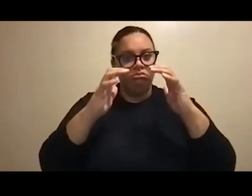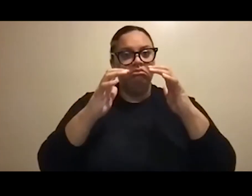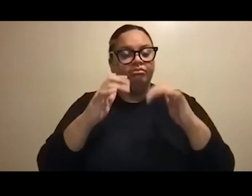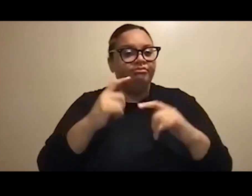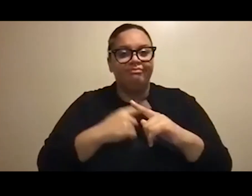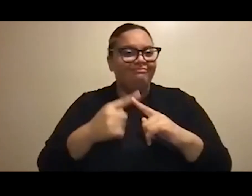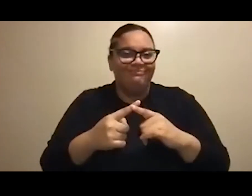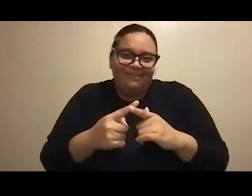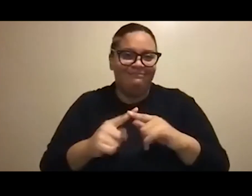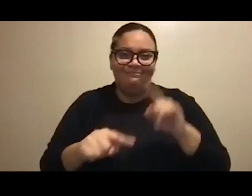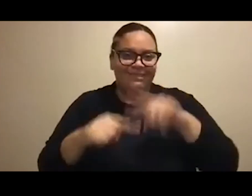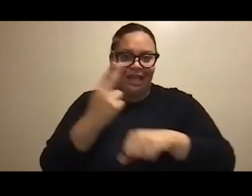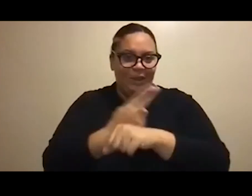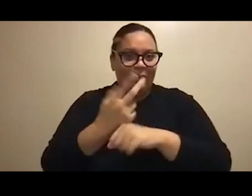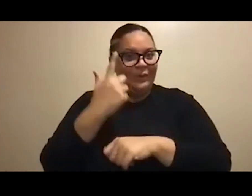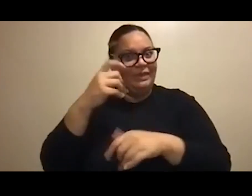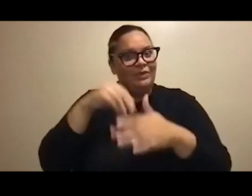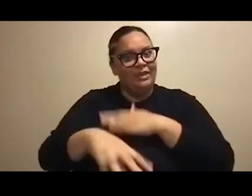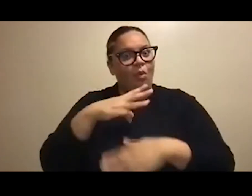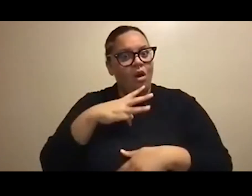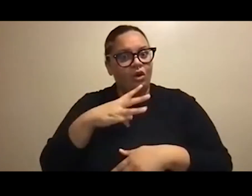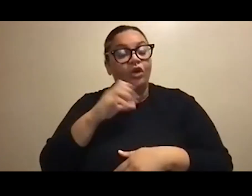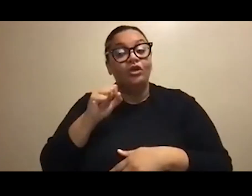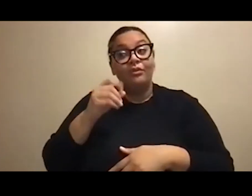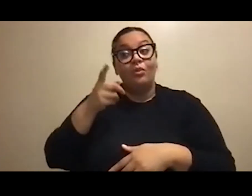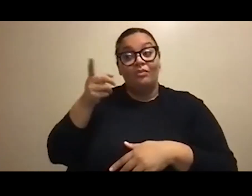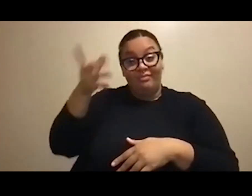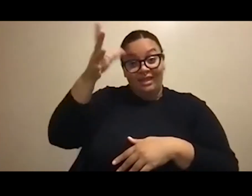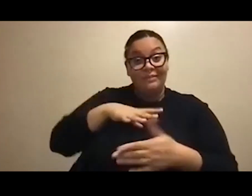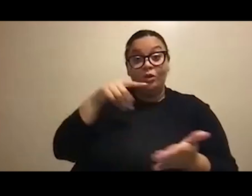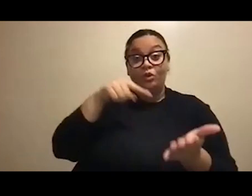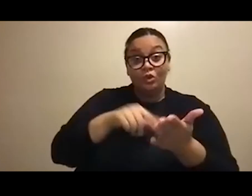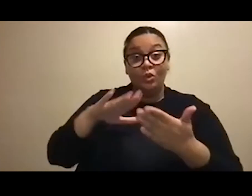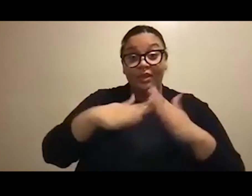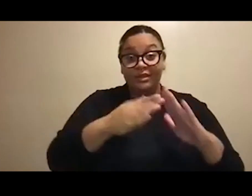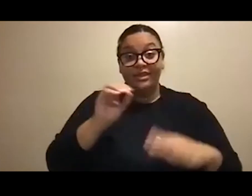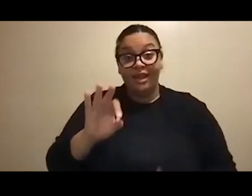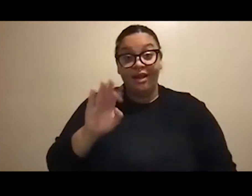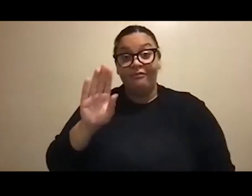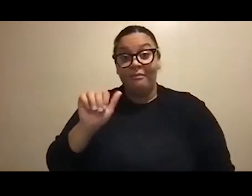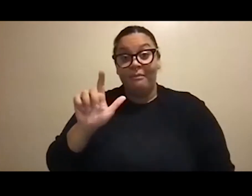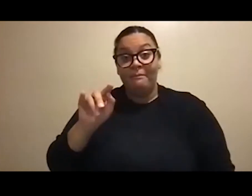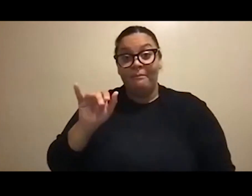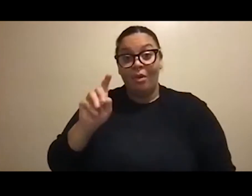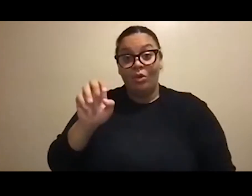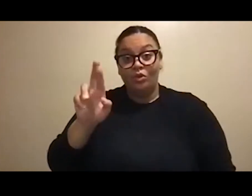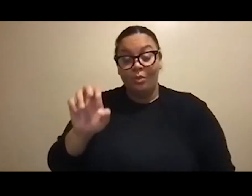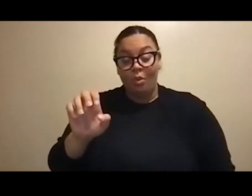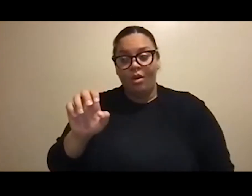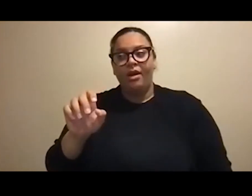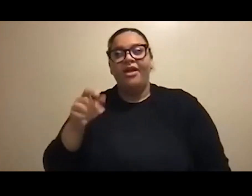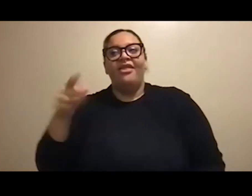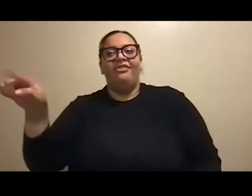business. So he sues the city of Baltimore, saying that their law or their civic